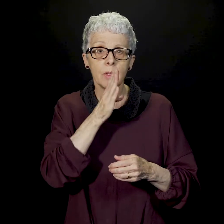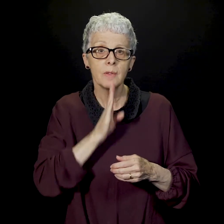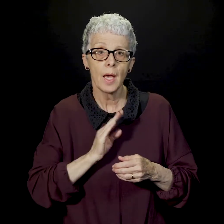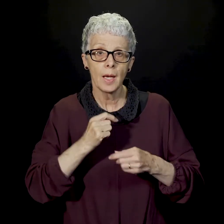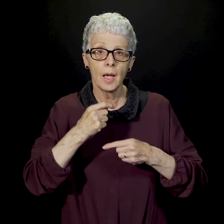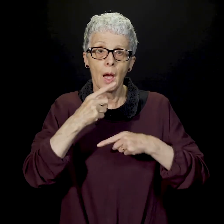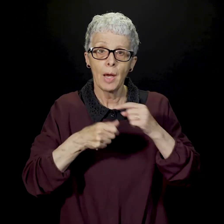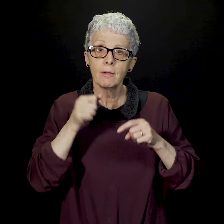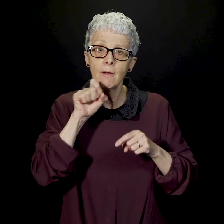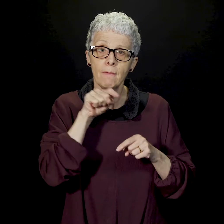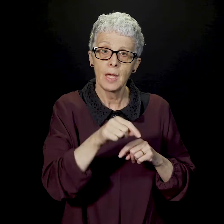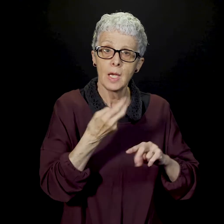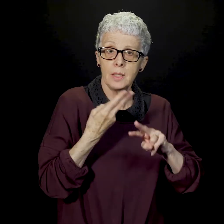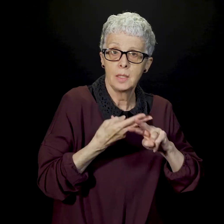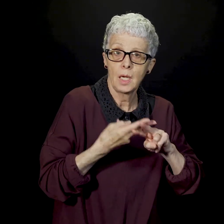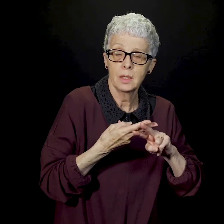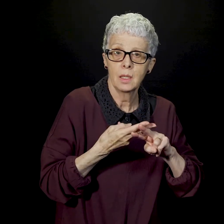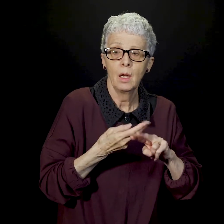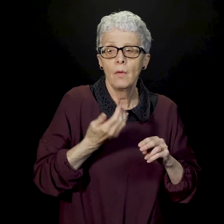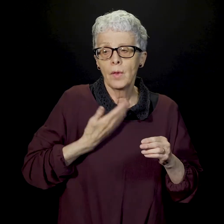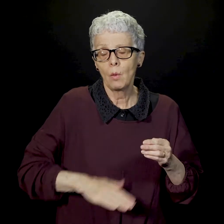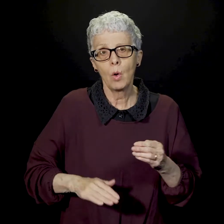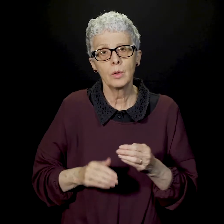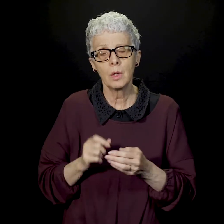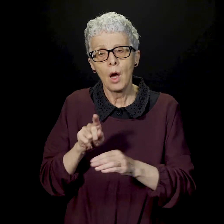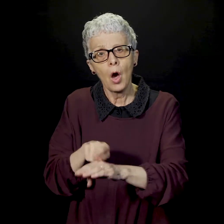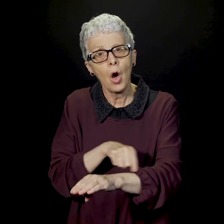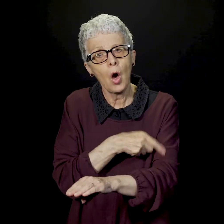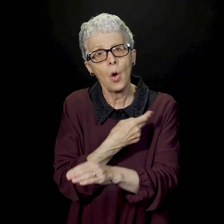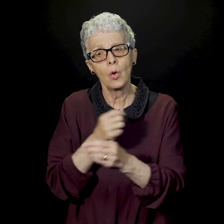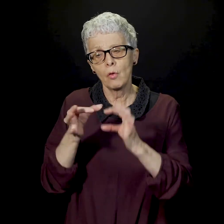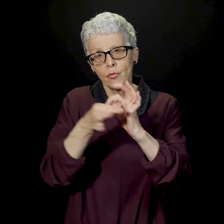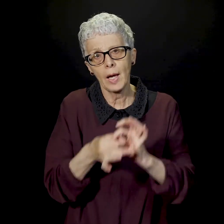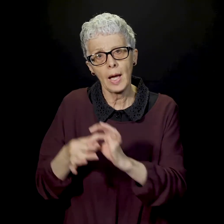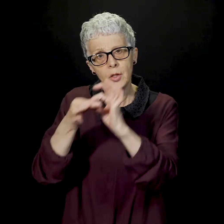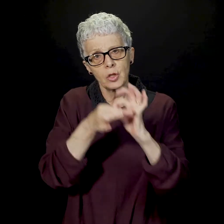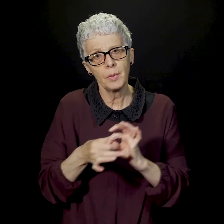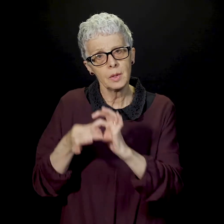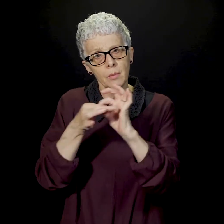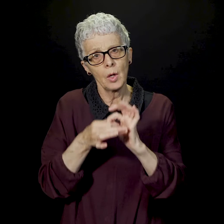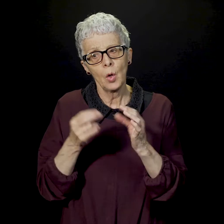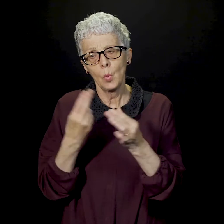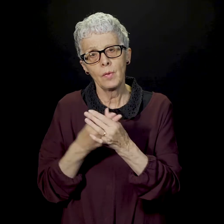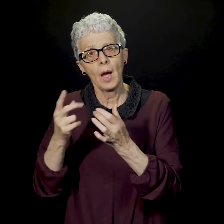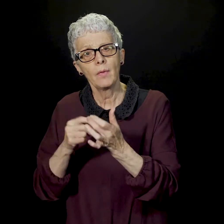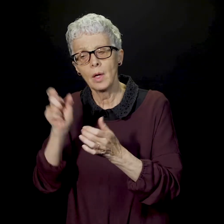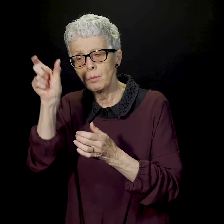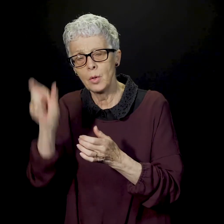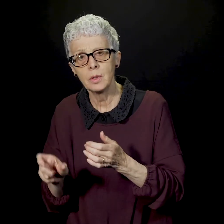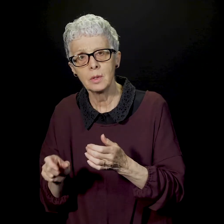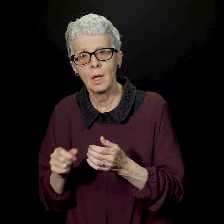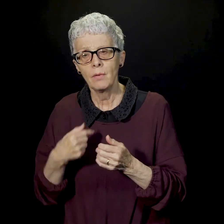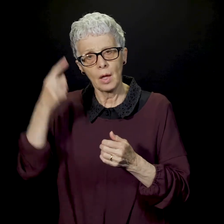for long-term relationships, dating, love, and romance, and felt their sex lives were pretty unfulfilling, even bad and